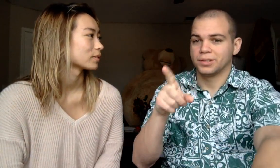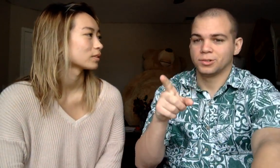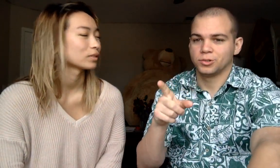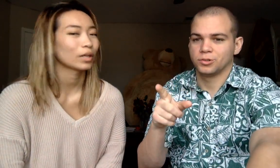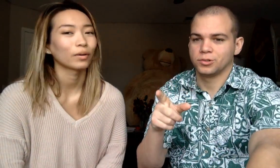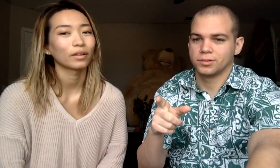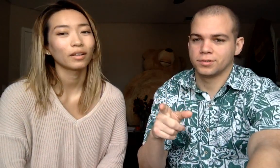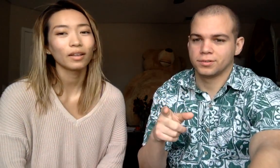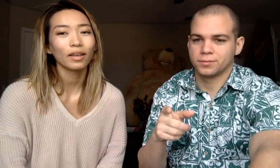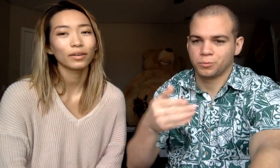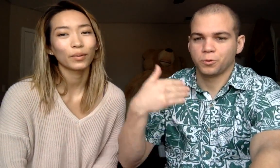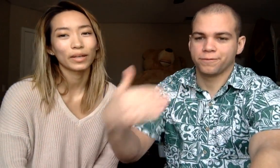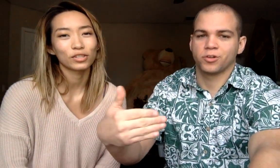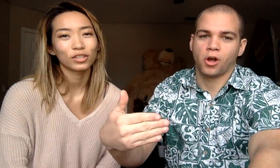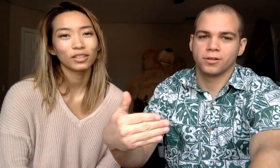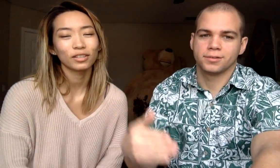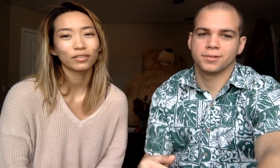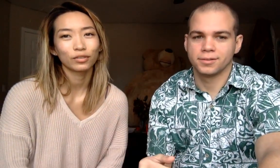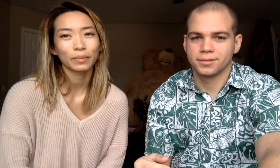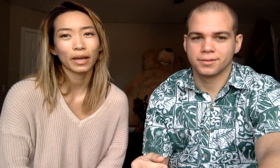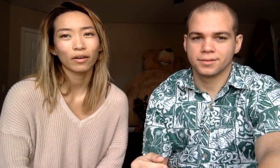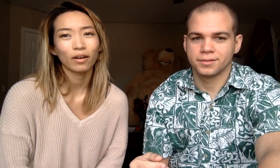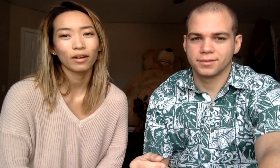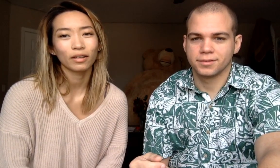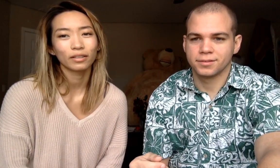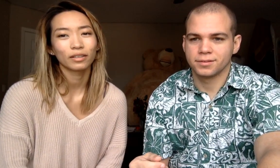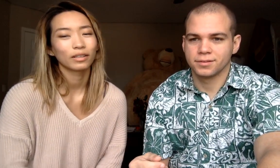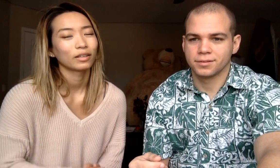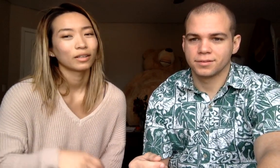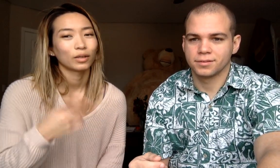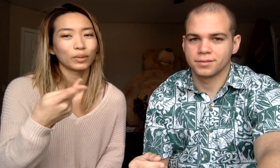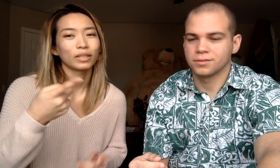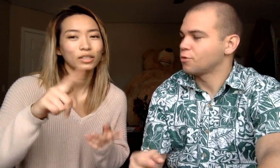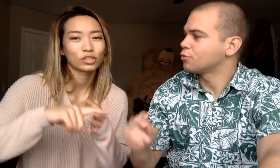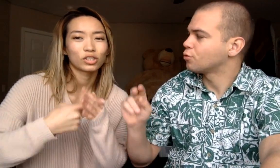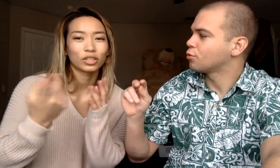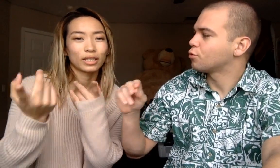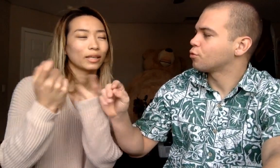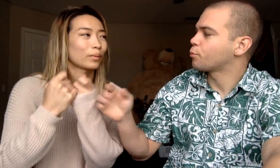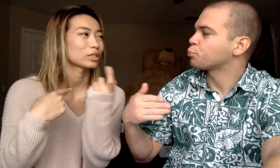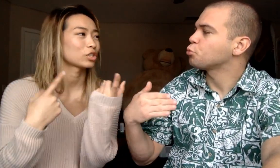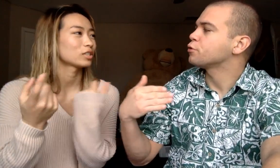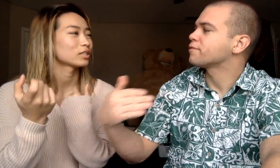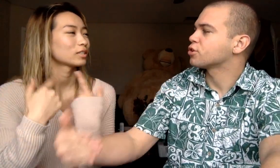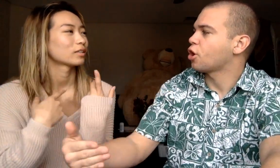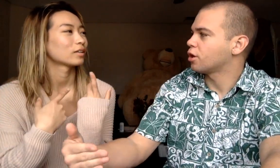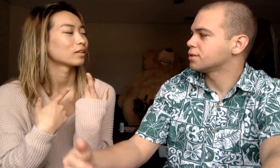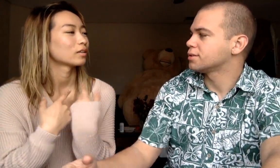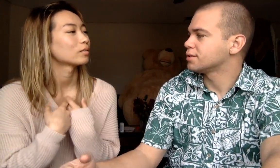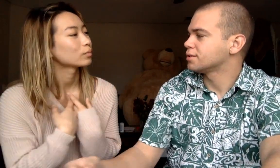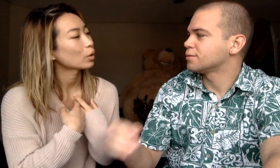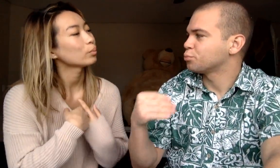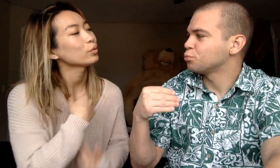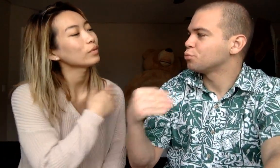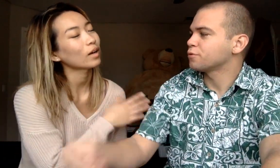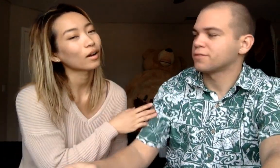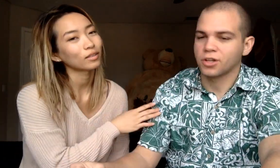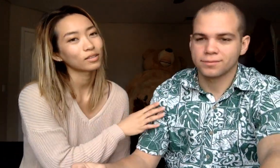So another question from now on. Are we gonna just start taking questions? Oh, moving on.